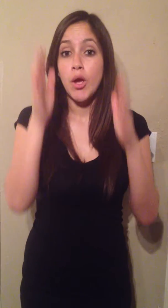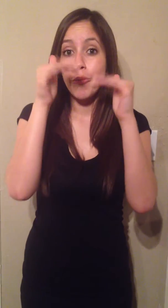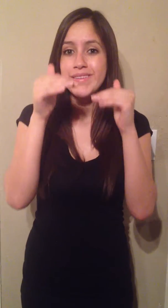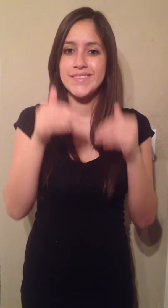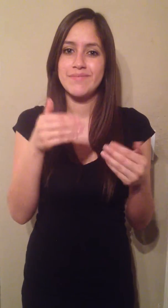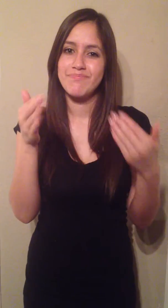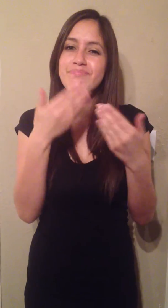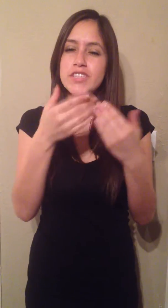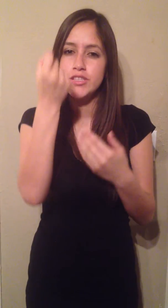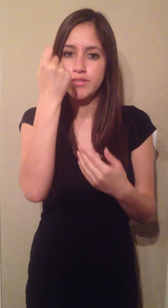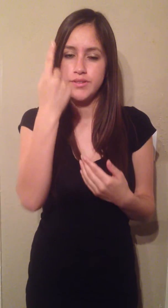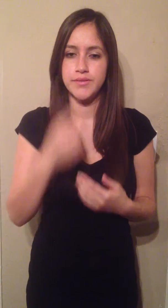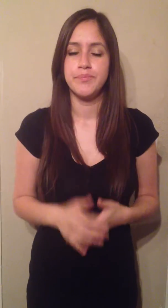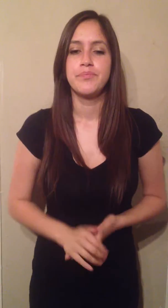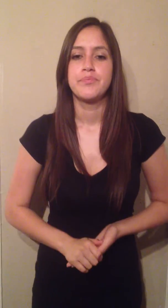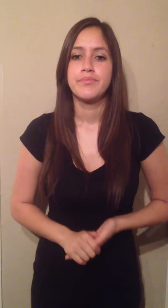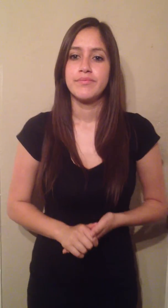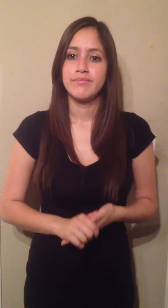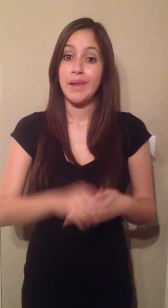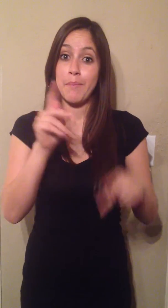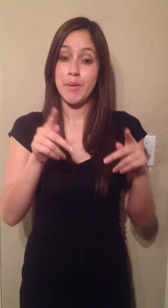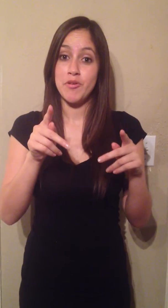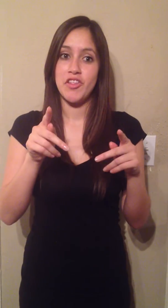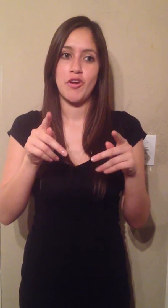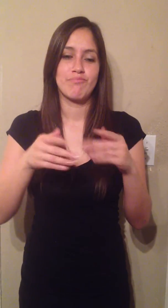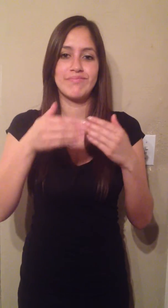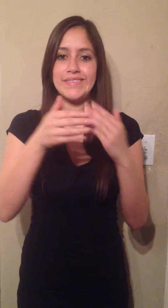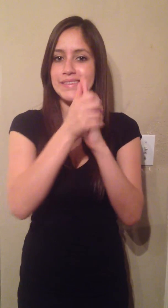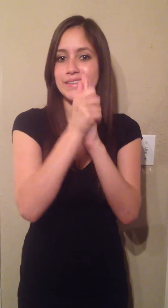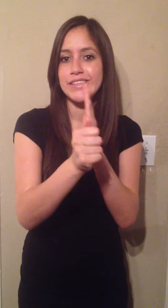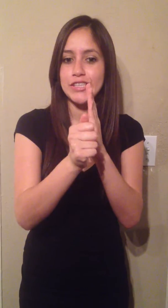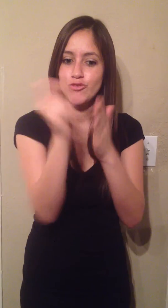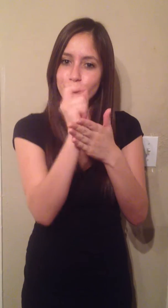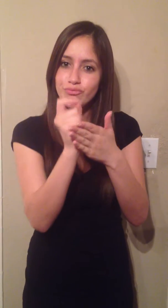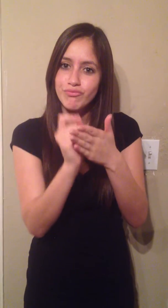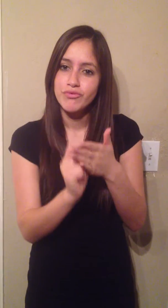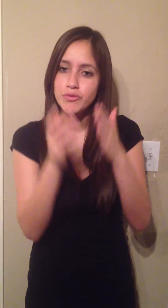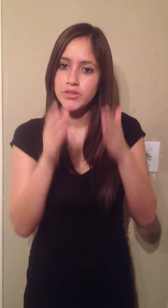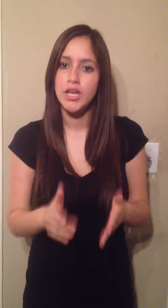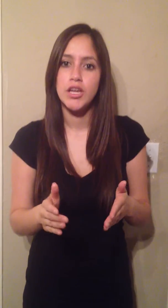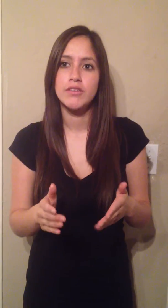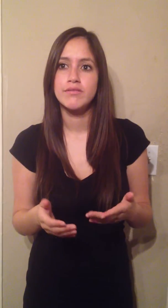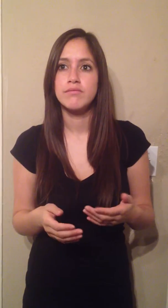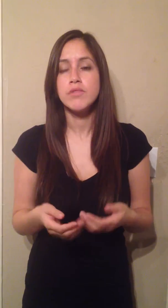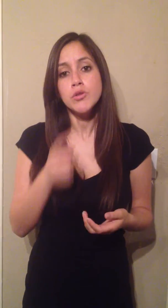People who are really good note takers, and there aren't that many of them actually because that's a skill, end up doing